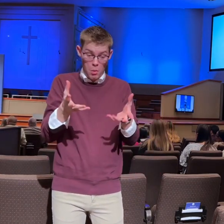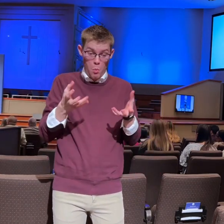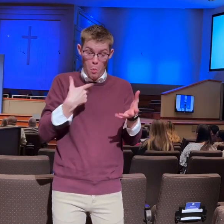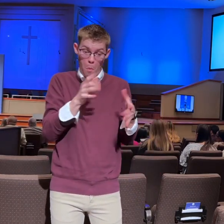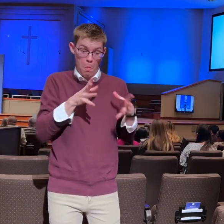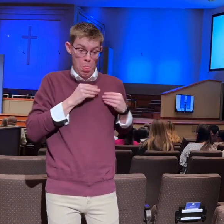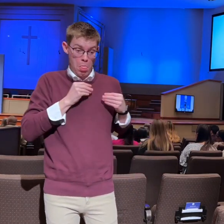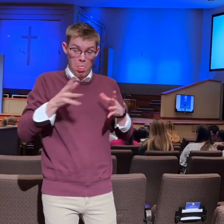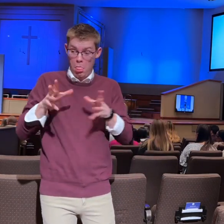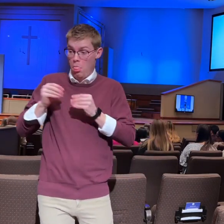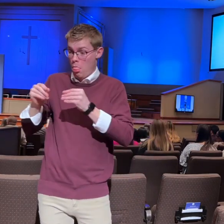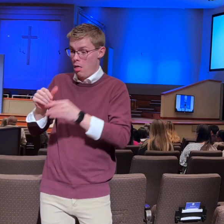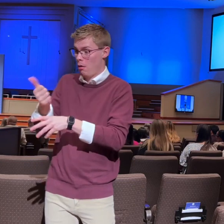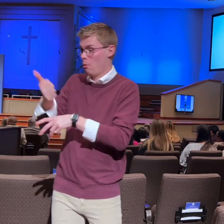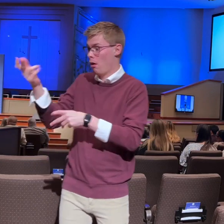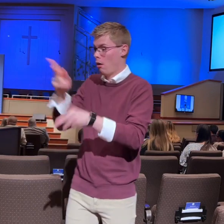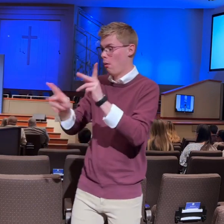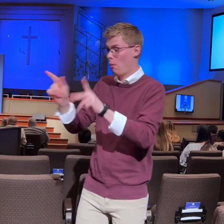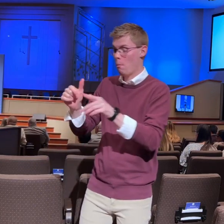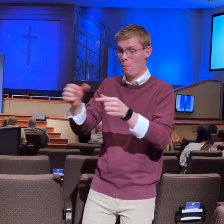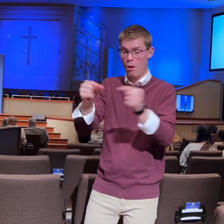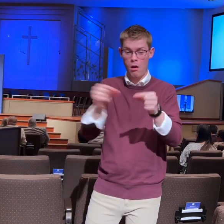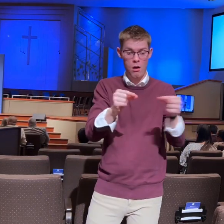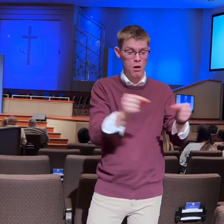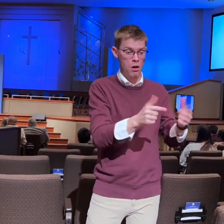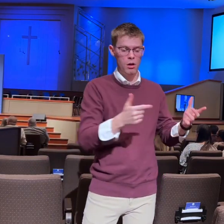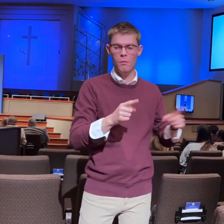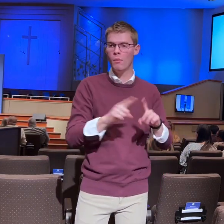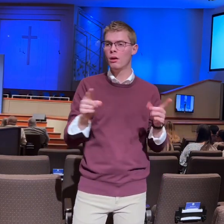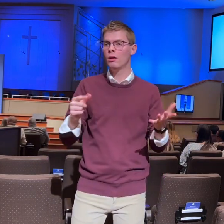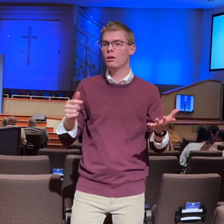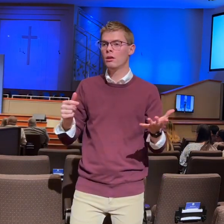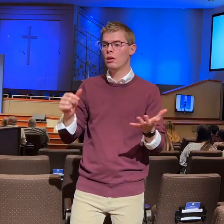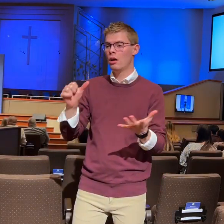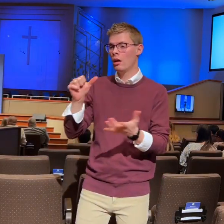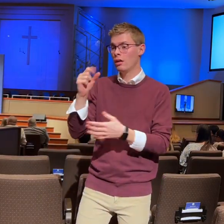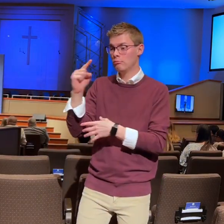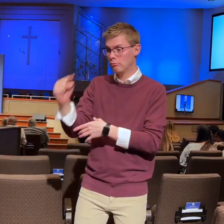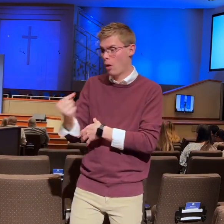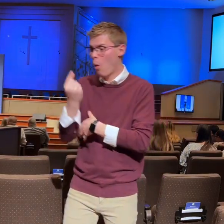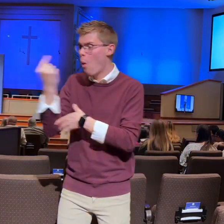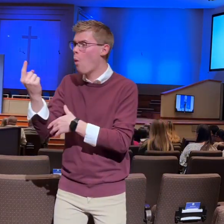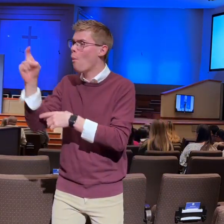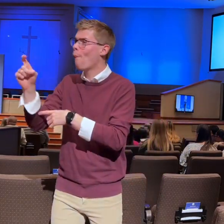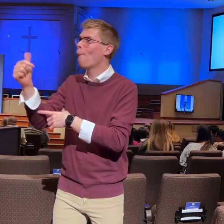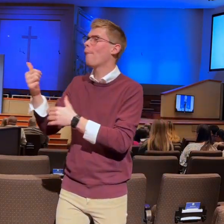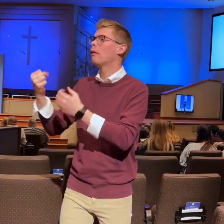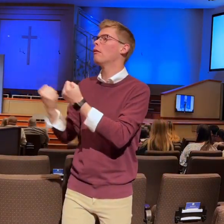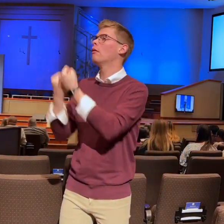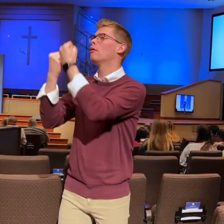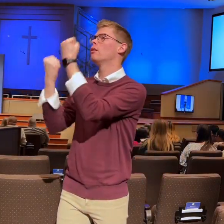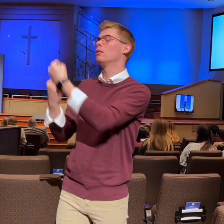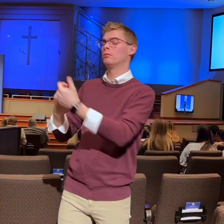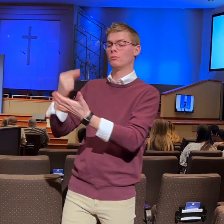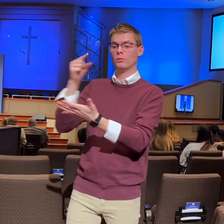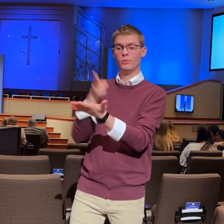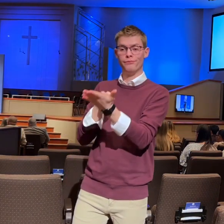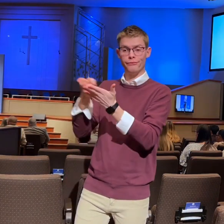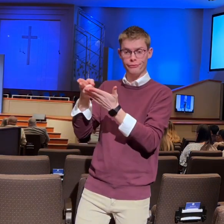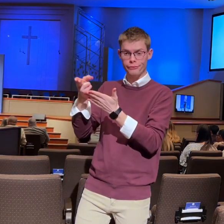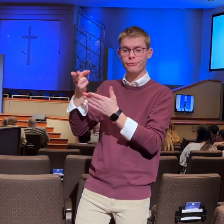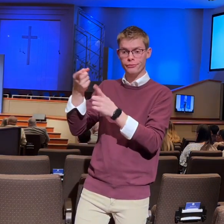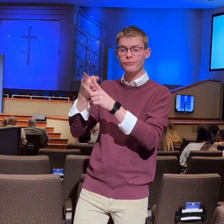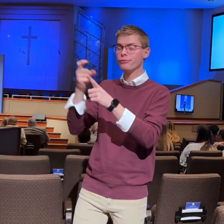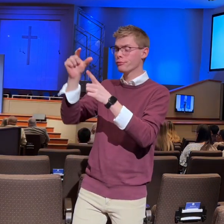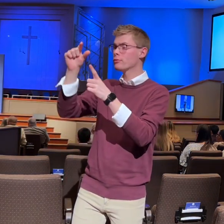And yet God commands us not only to believe the truth, but to stand up for the truth of the word of